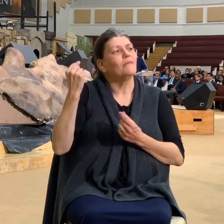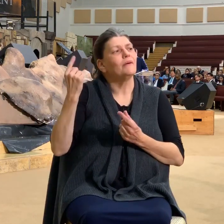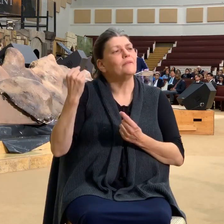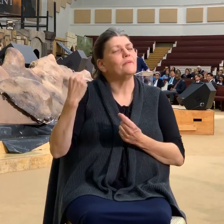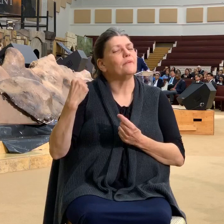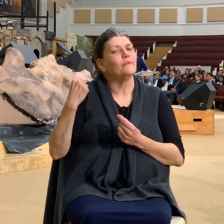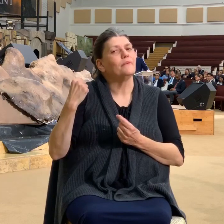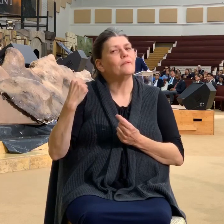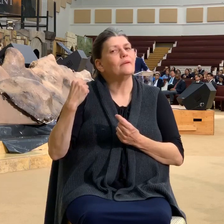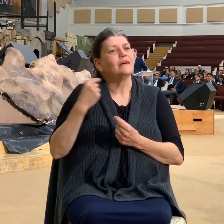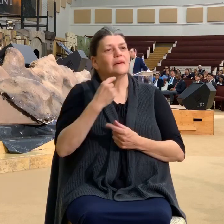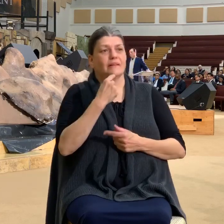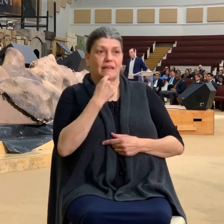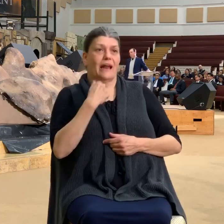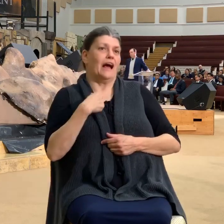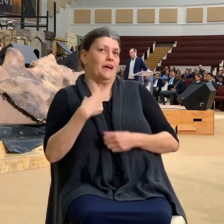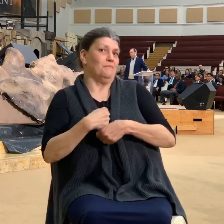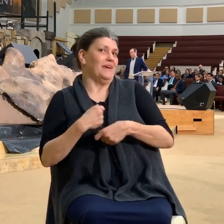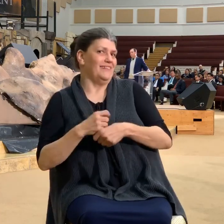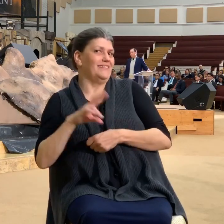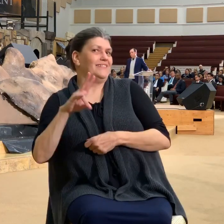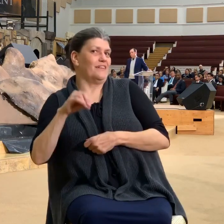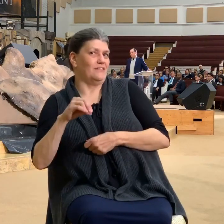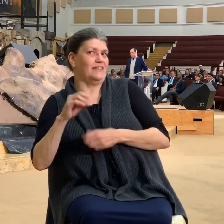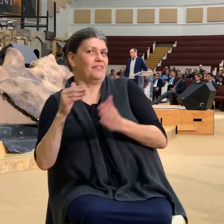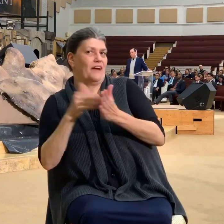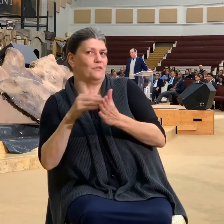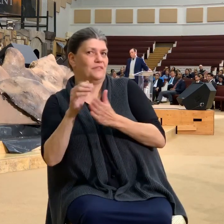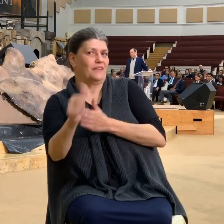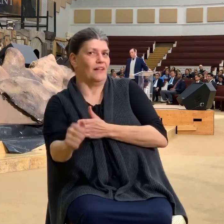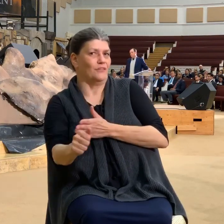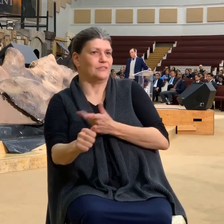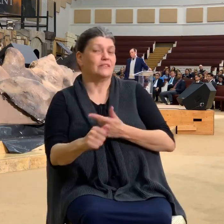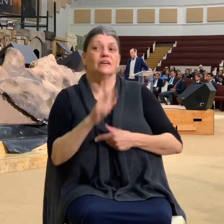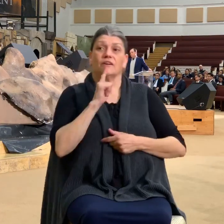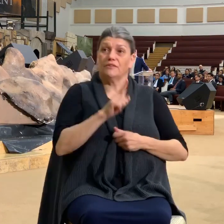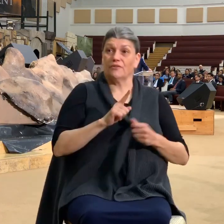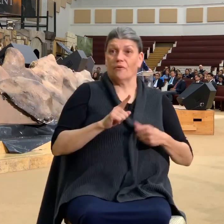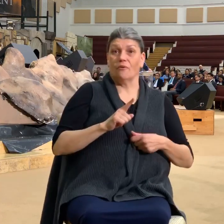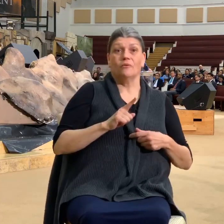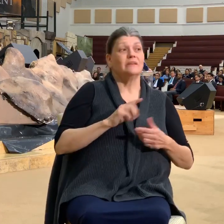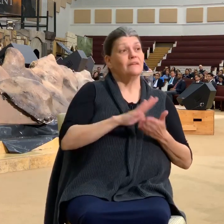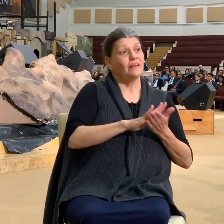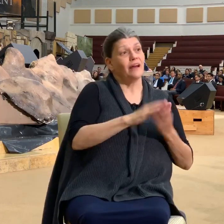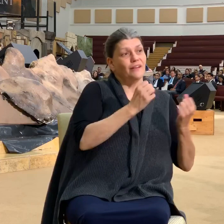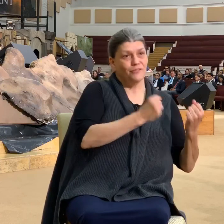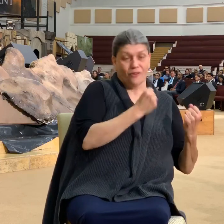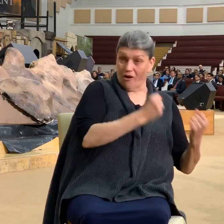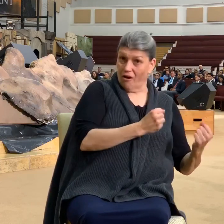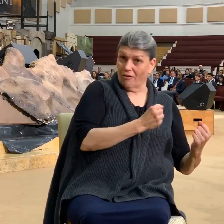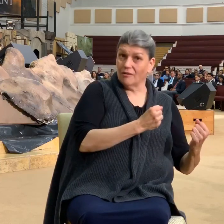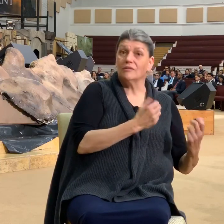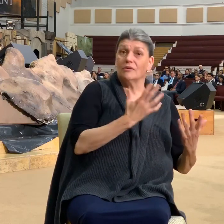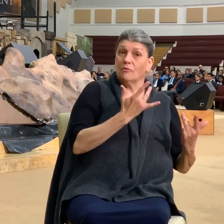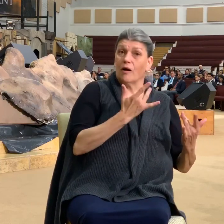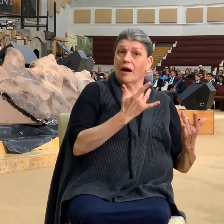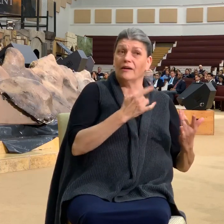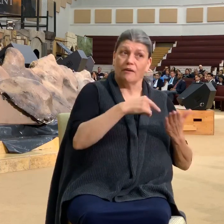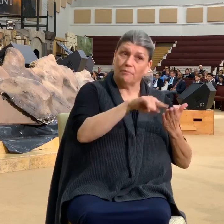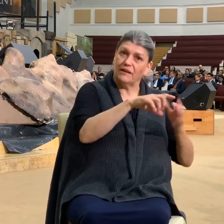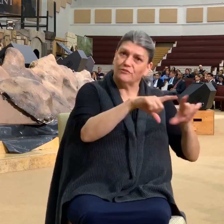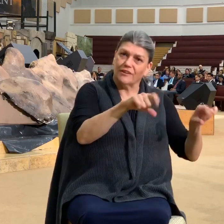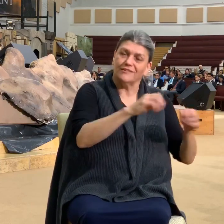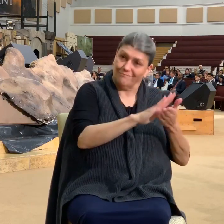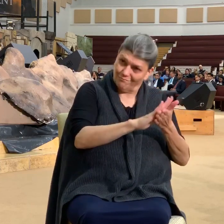make $70,000. So your car payment, you bought a nice car because you got a good paycheck coming up. So your